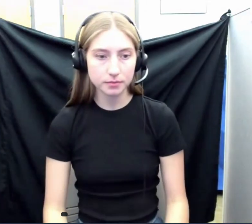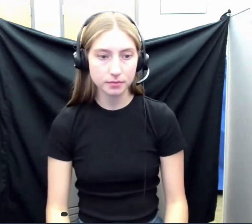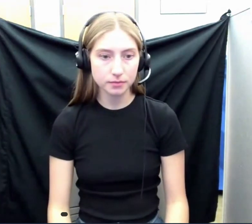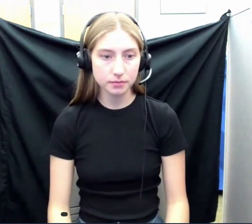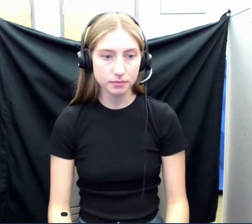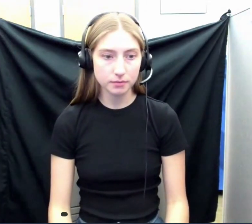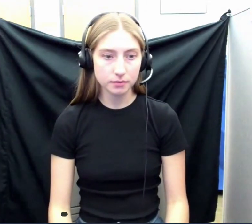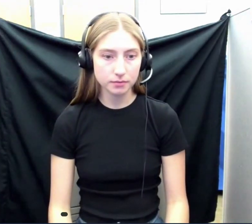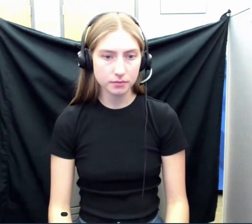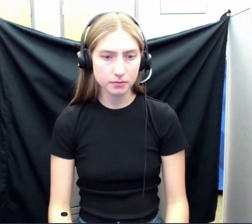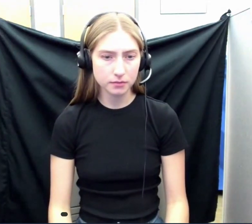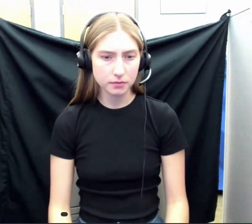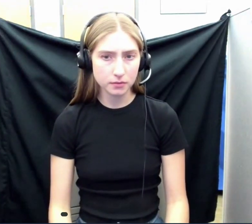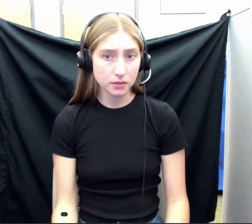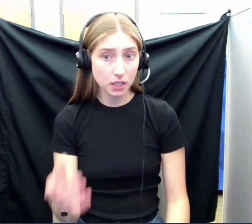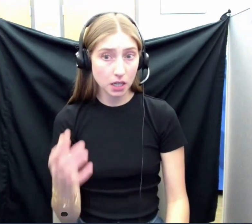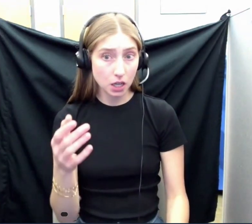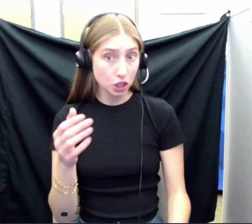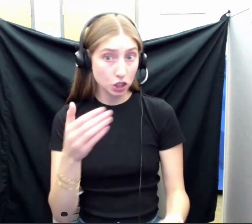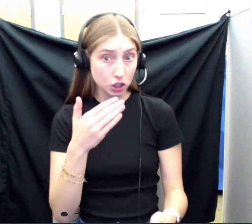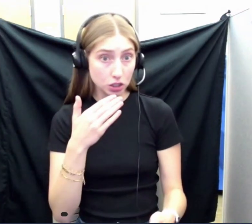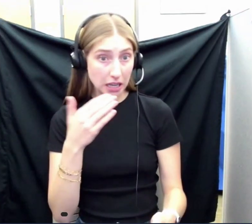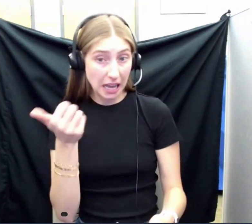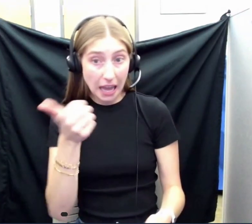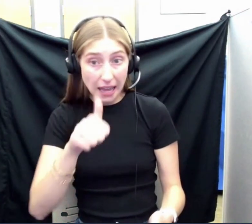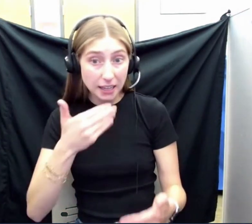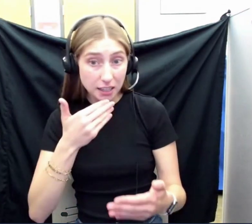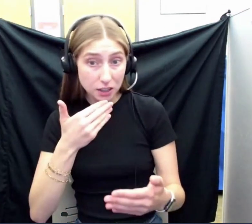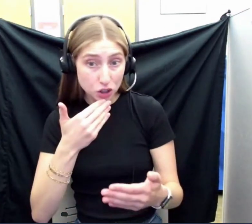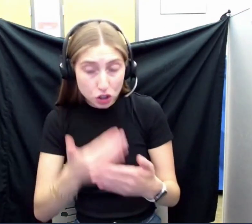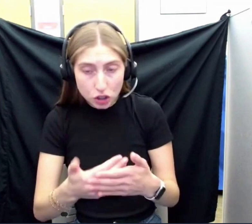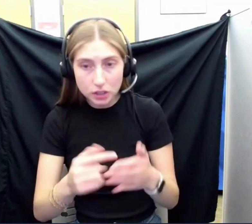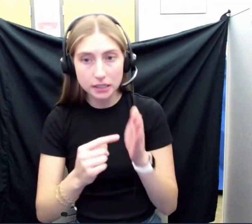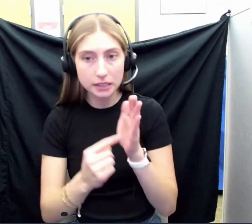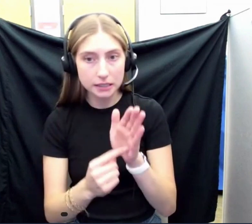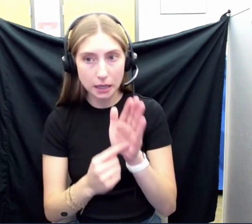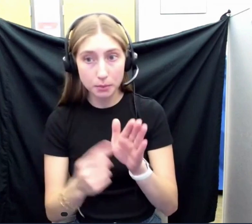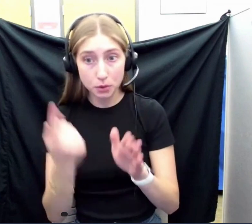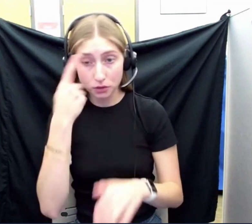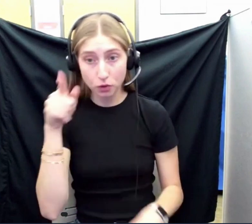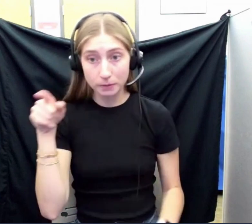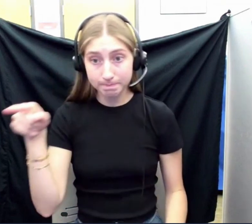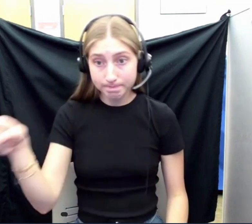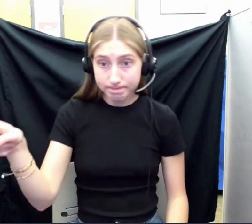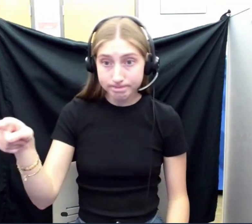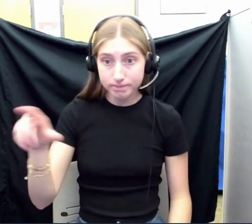Anybody think they can give a good example of condensation?